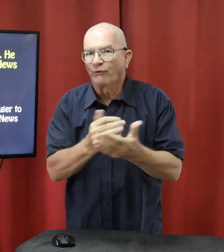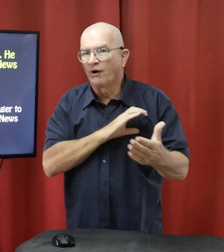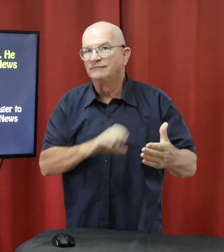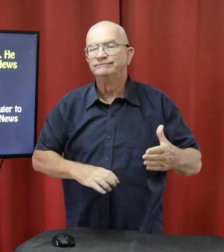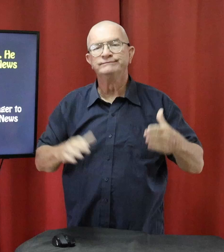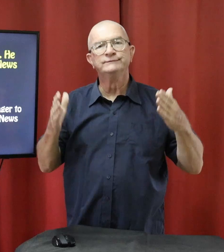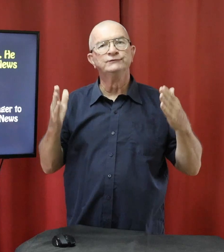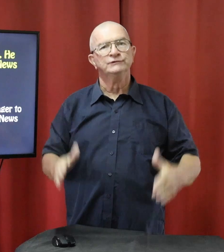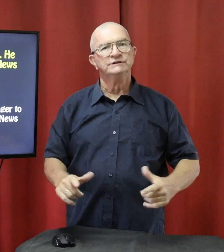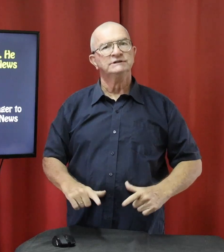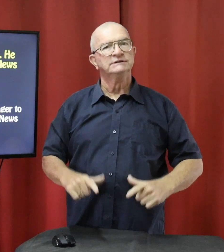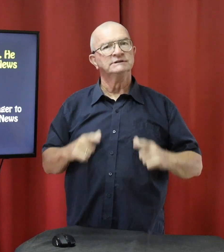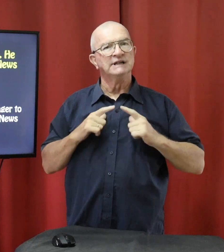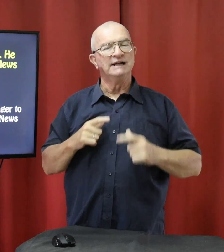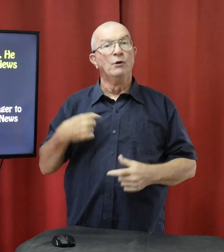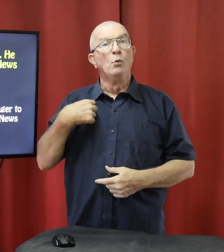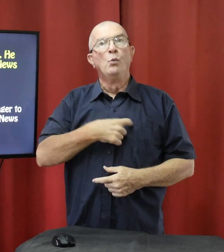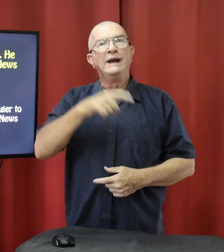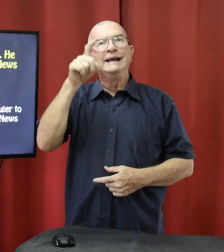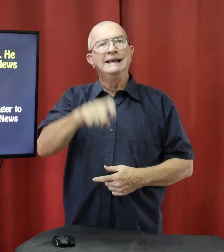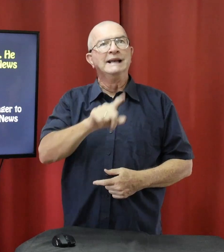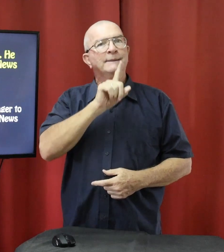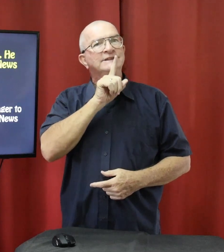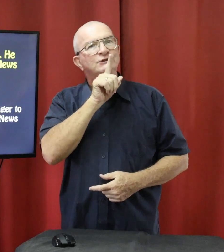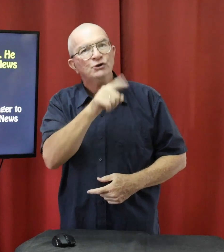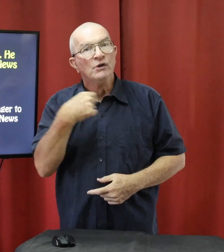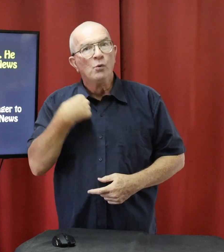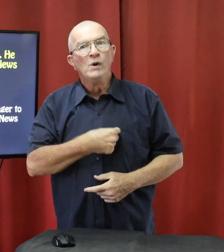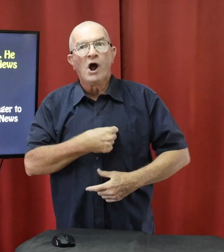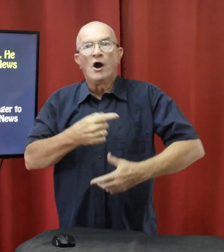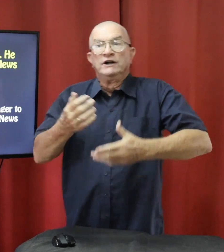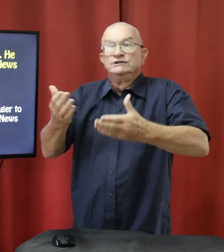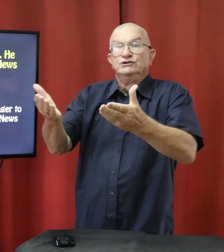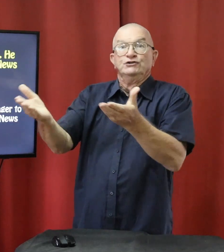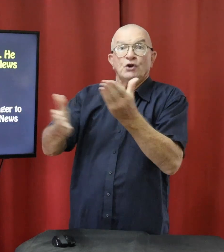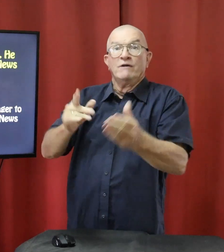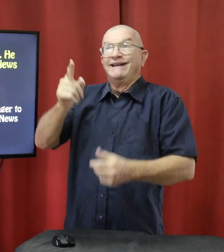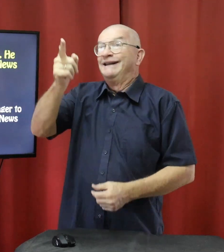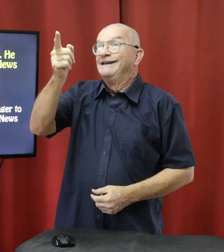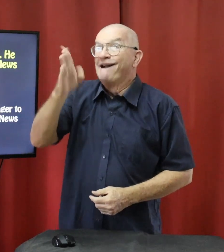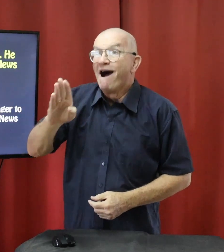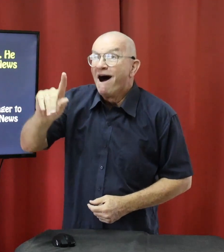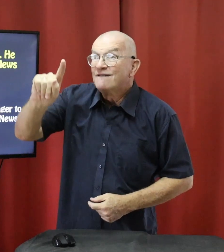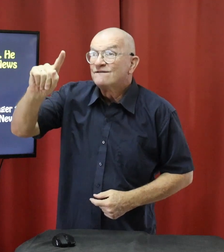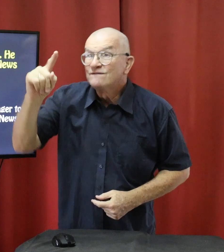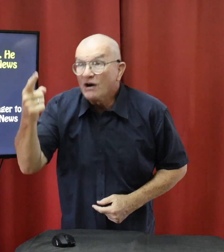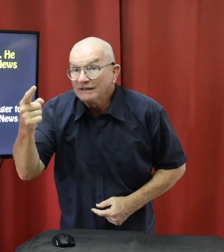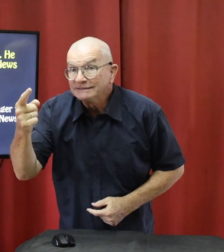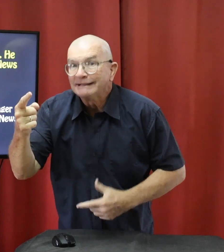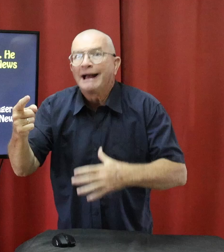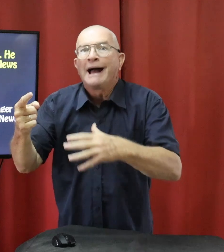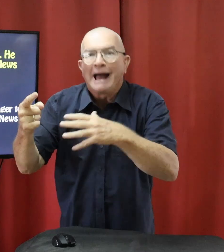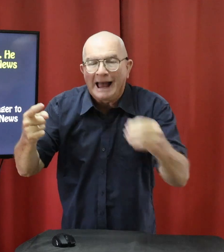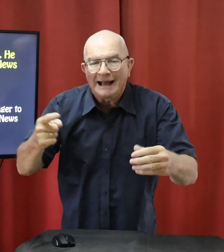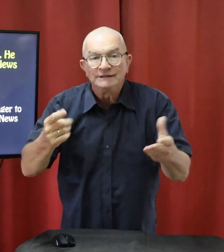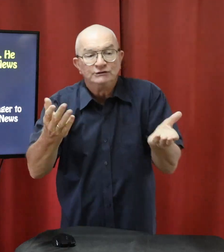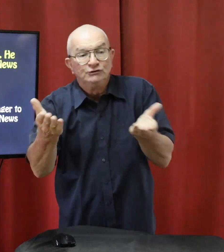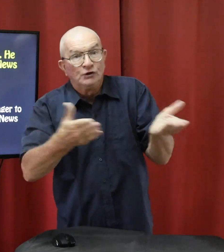Servanthood is a very important part of the Christian life. We need to be sure that we are serving God first